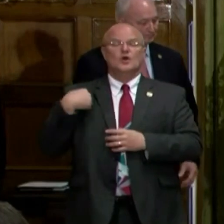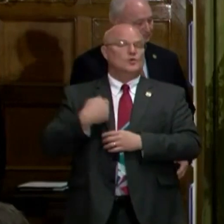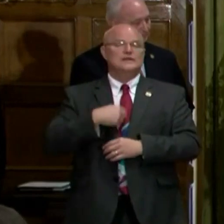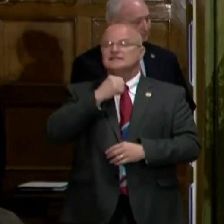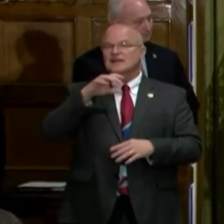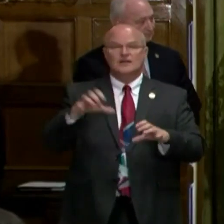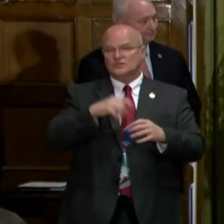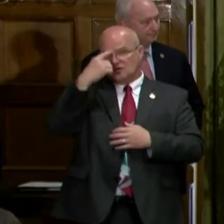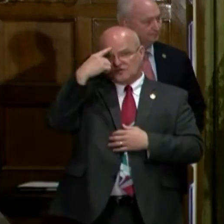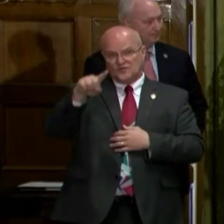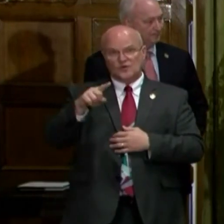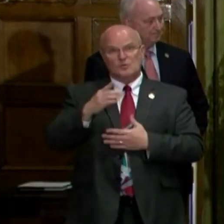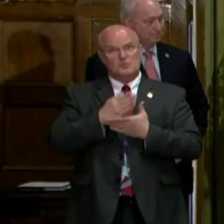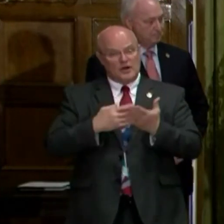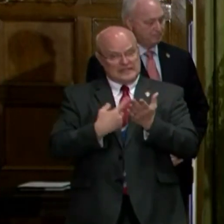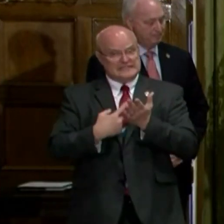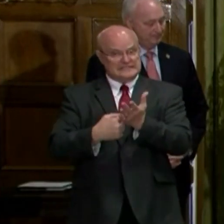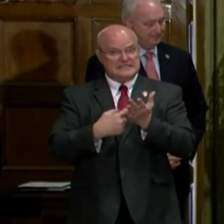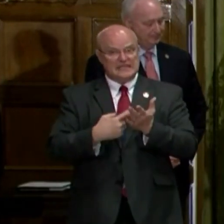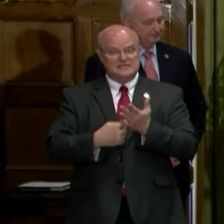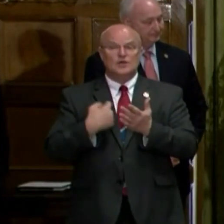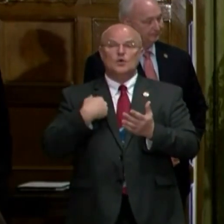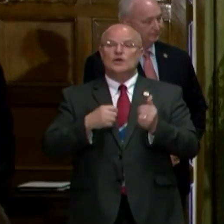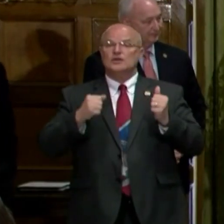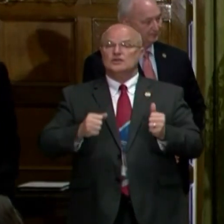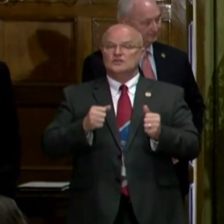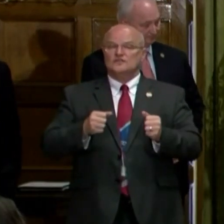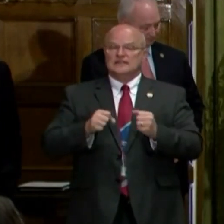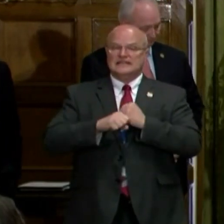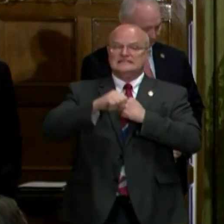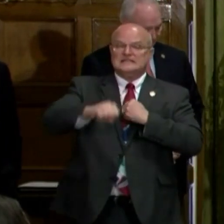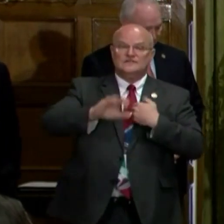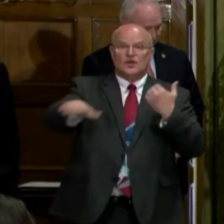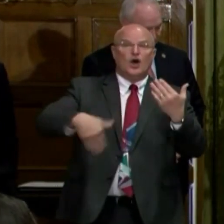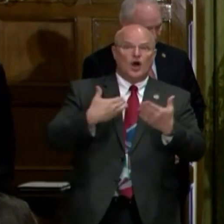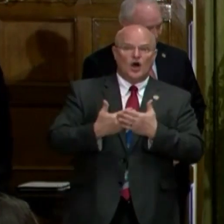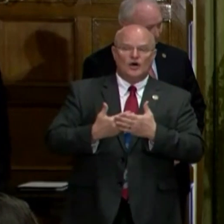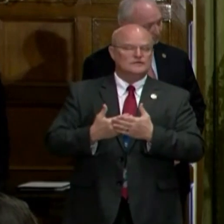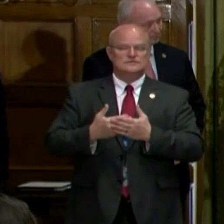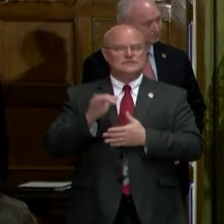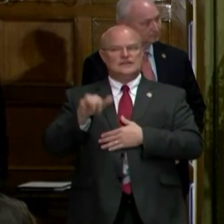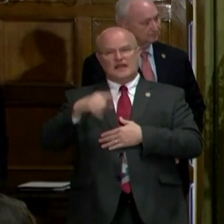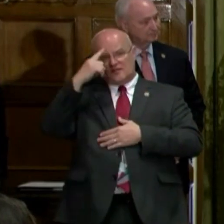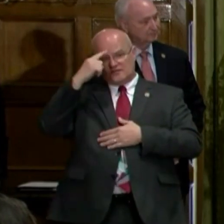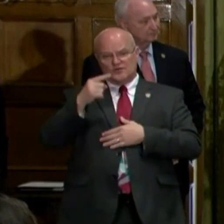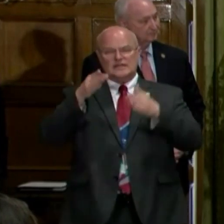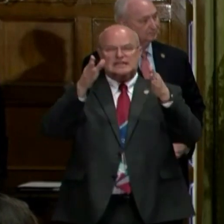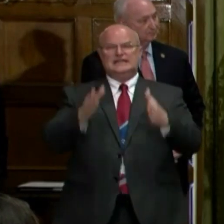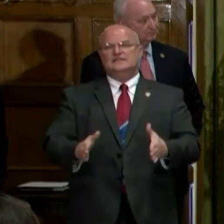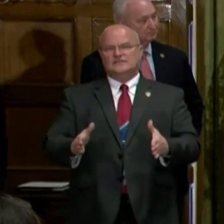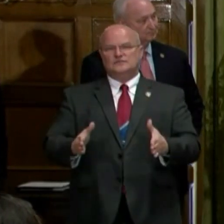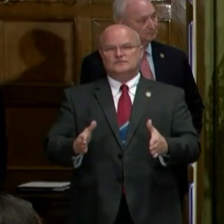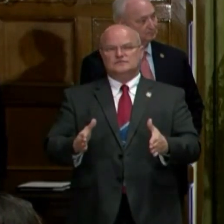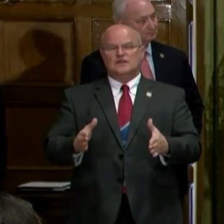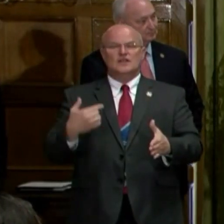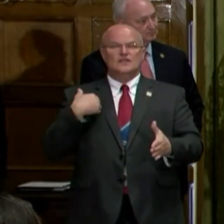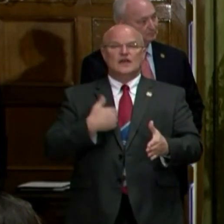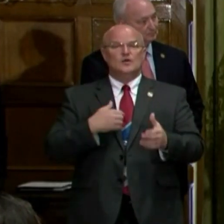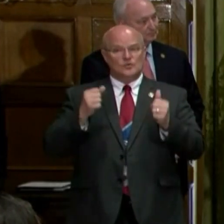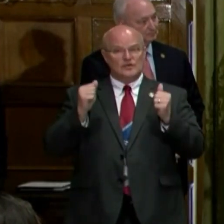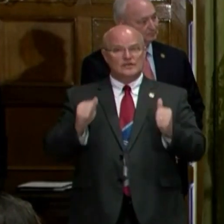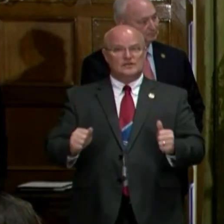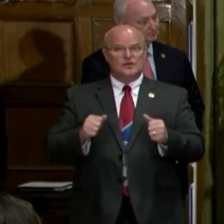not do it for, which was part of the discussion. We could have extended it for all filers. We didn't do that. We did it for individual filers so that we